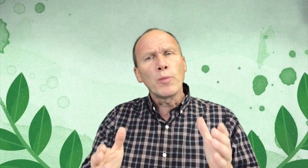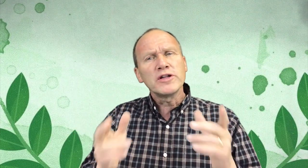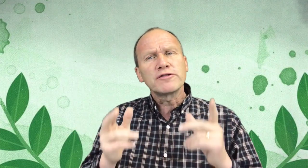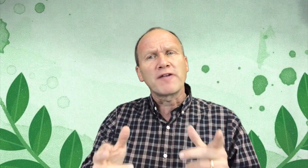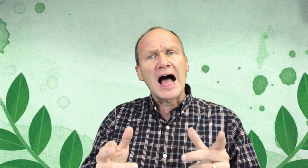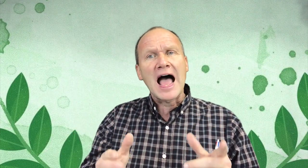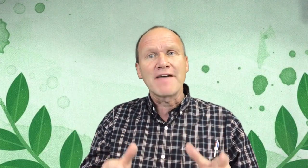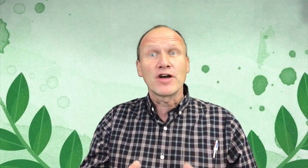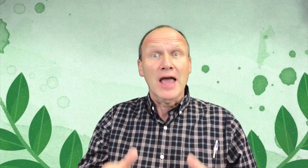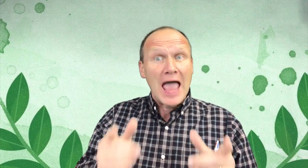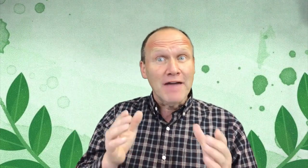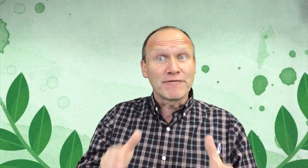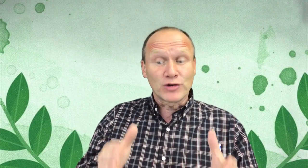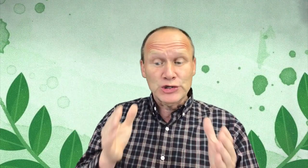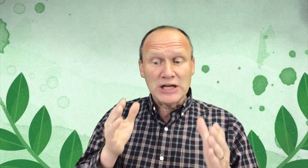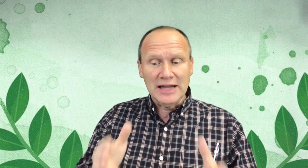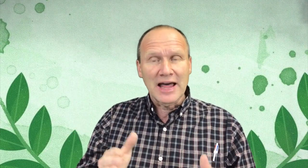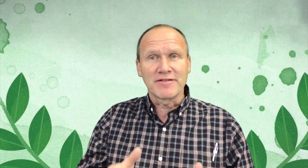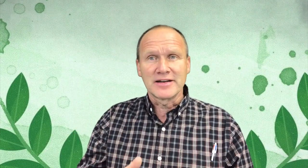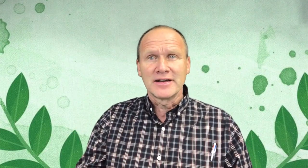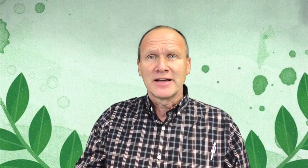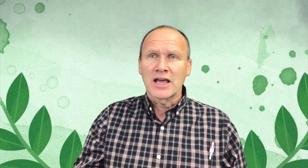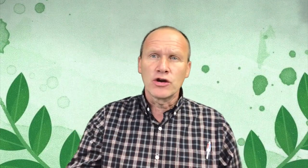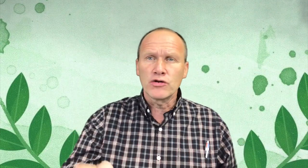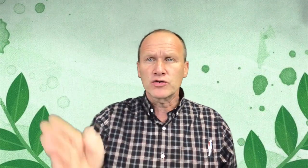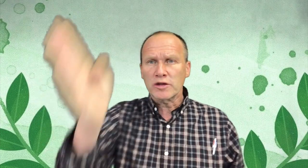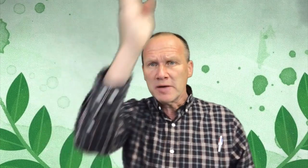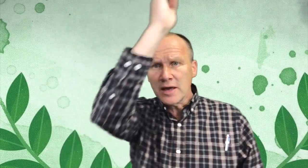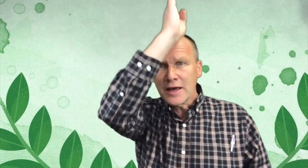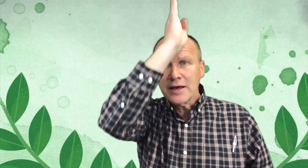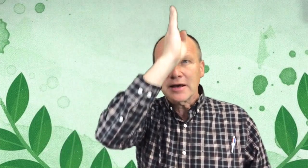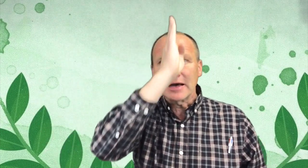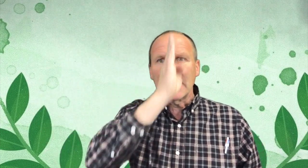Romans 5 and verse 11. Can you do this with me?